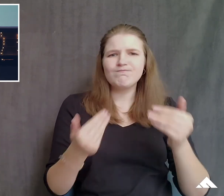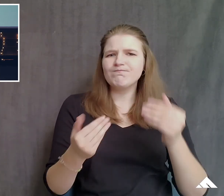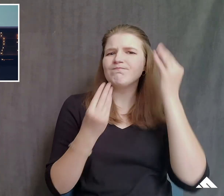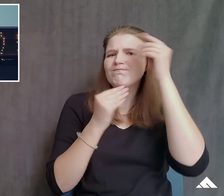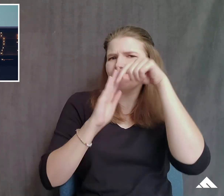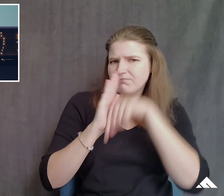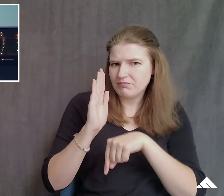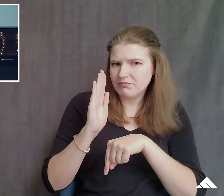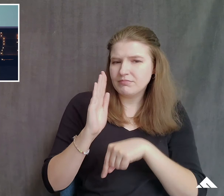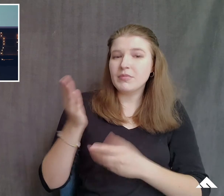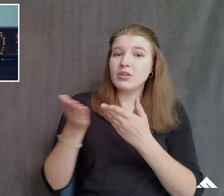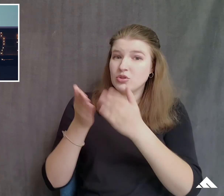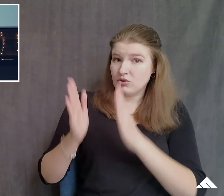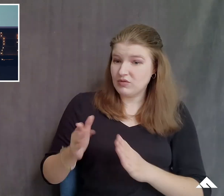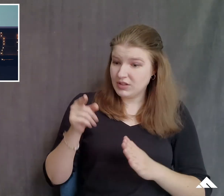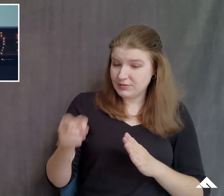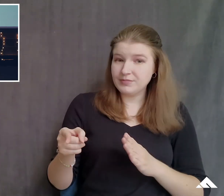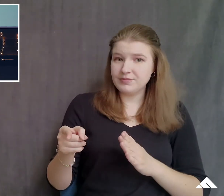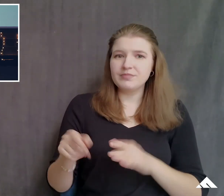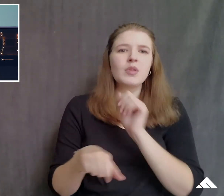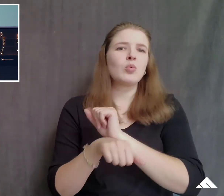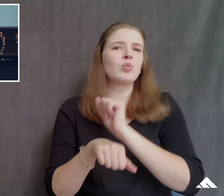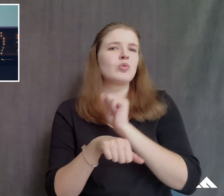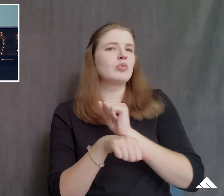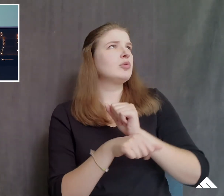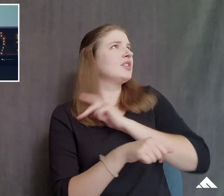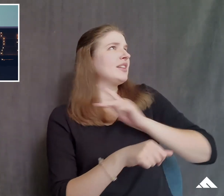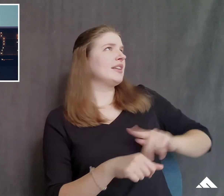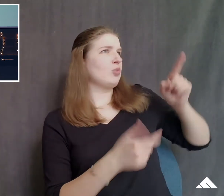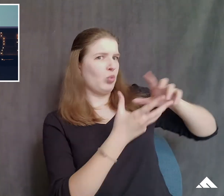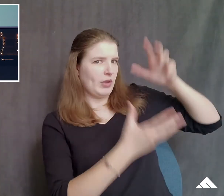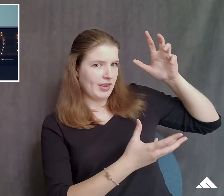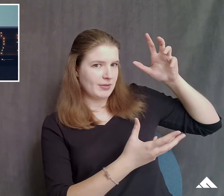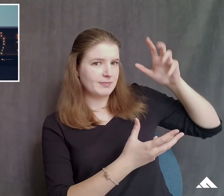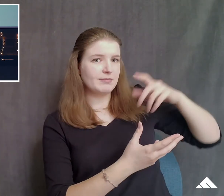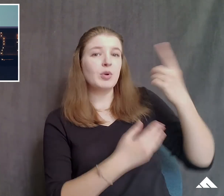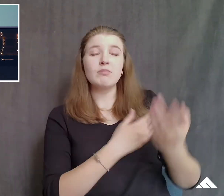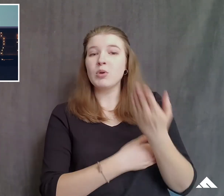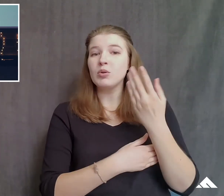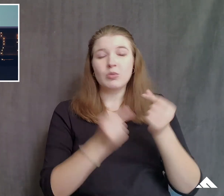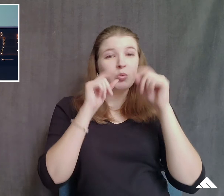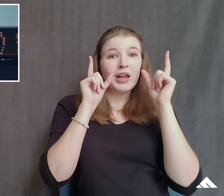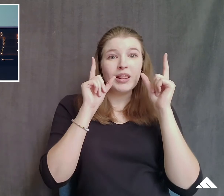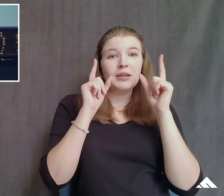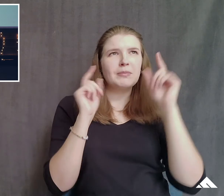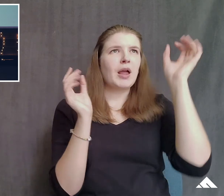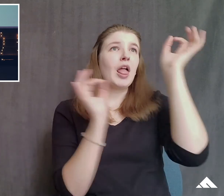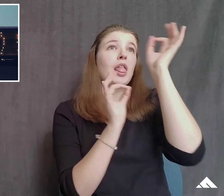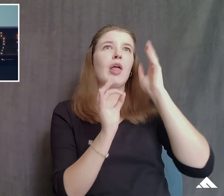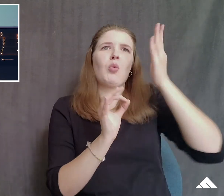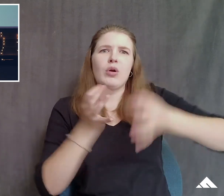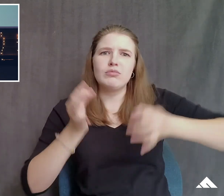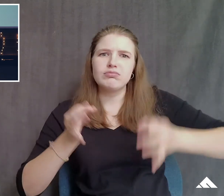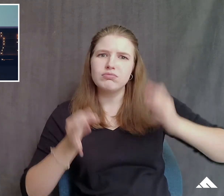further. Here's a servant who worked for a very wealthy king. And he wakes up one morning and he has no idea it's Judgment Day.